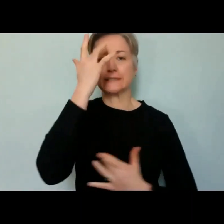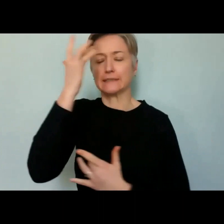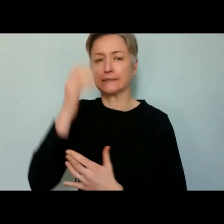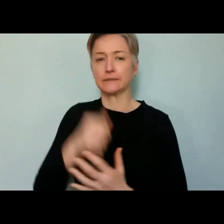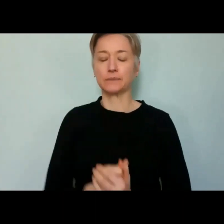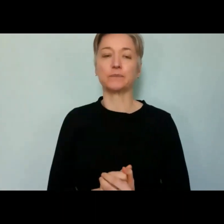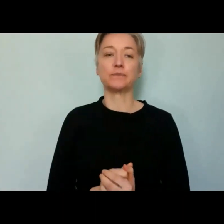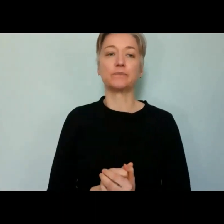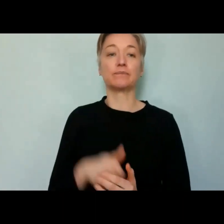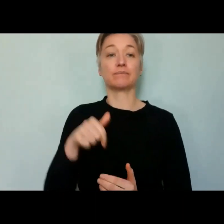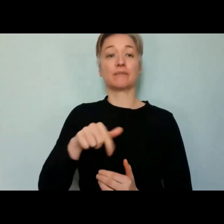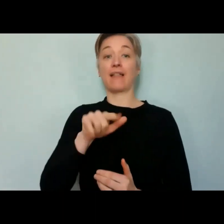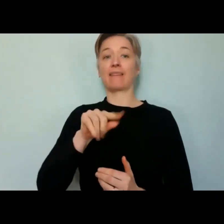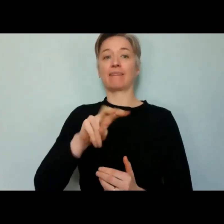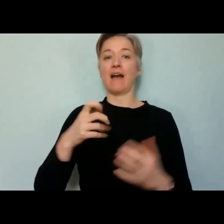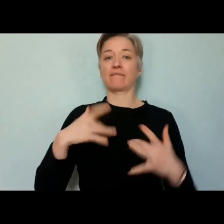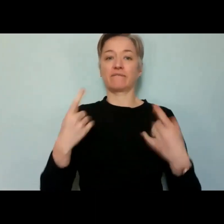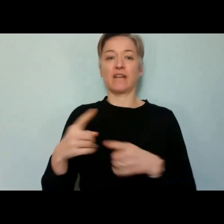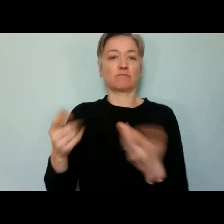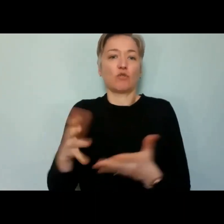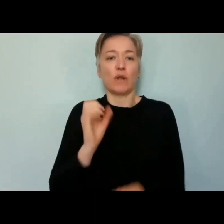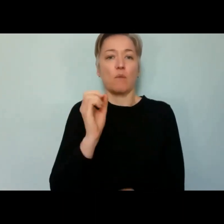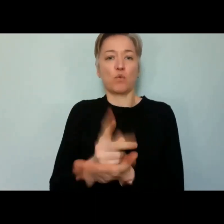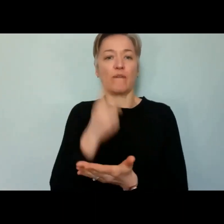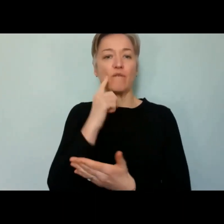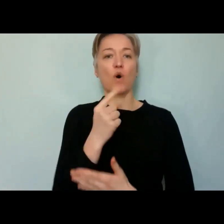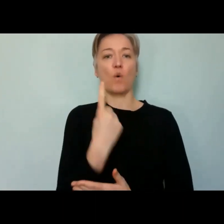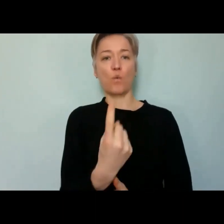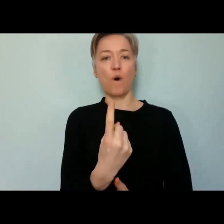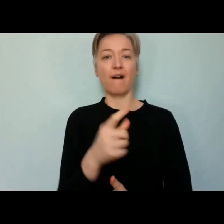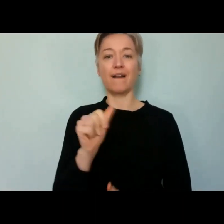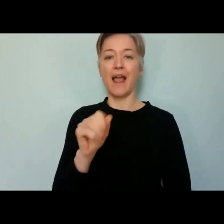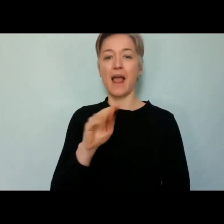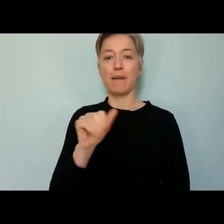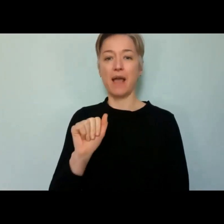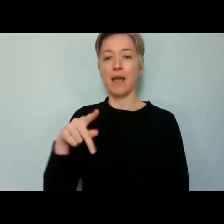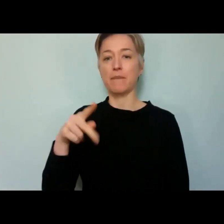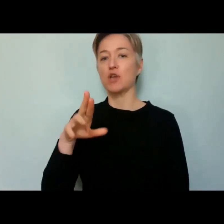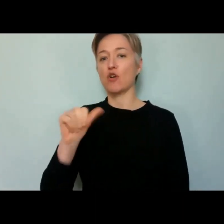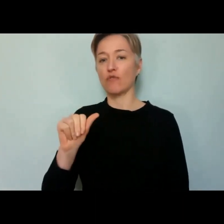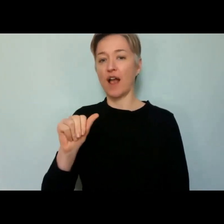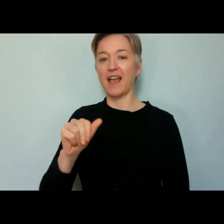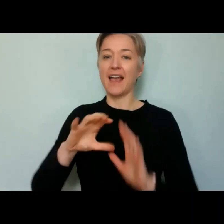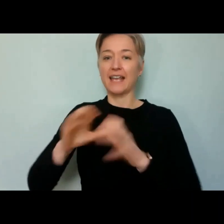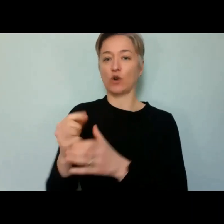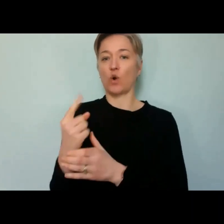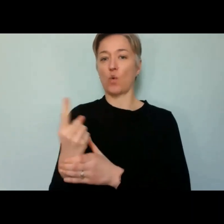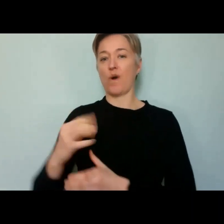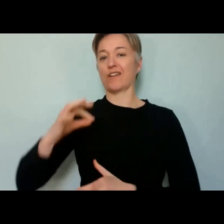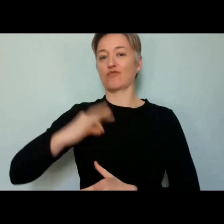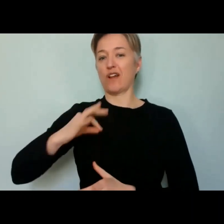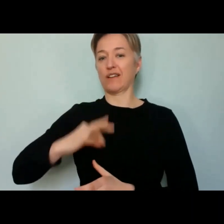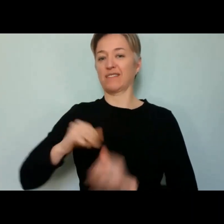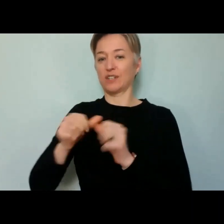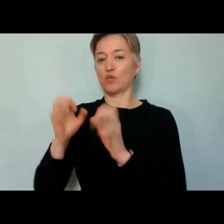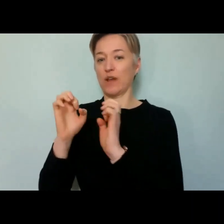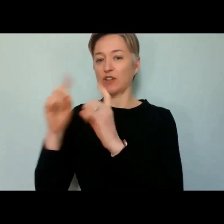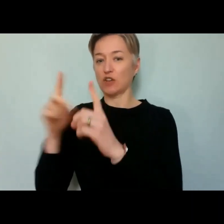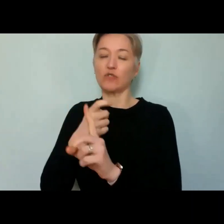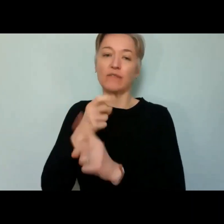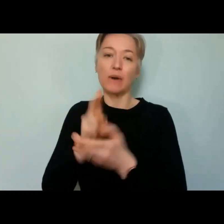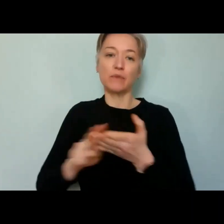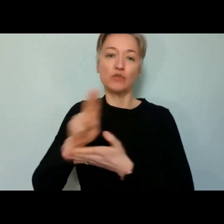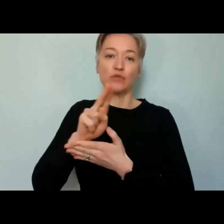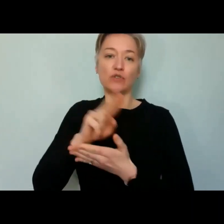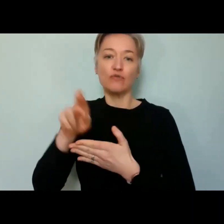live event has been approved for 1 AMA PRA Category 1 credit by the University of Rochester School